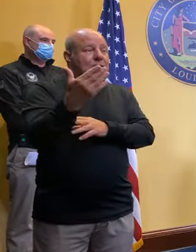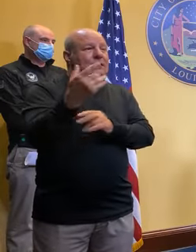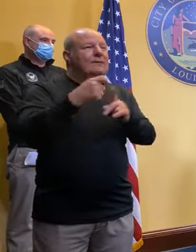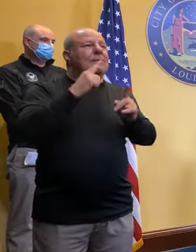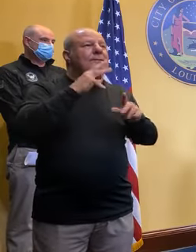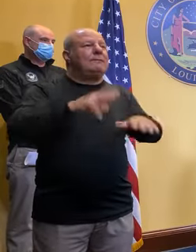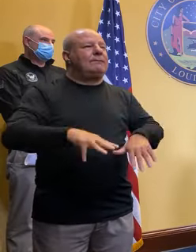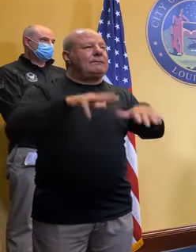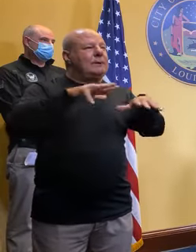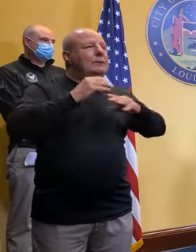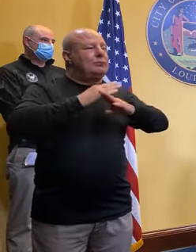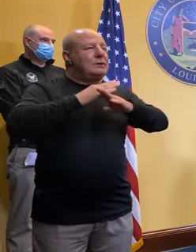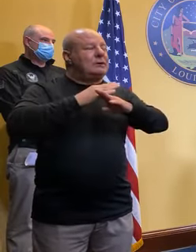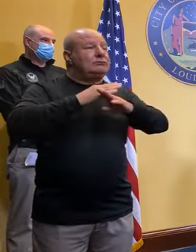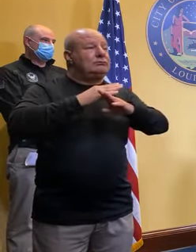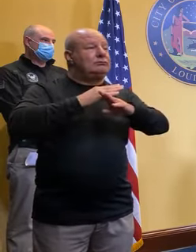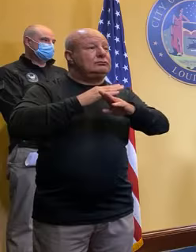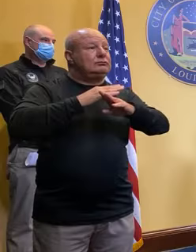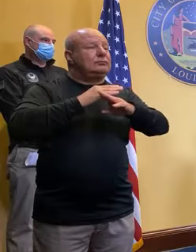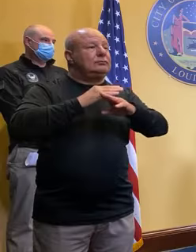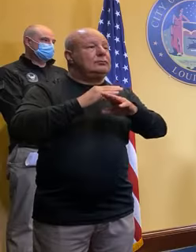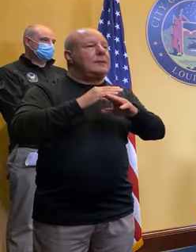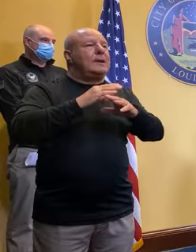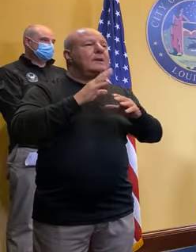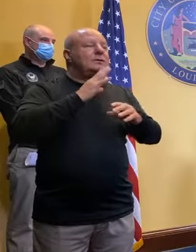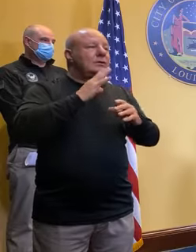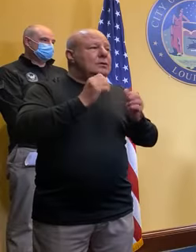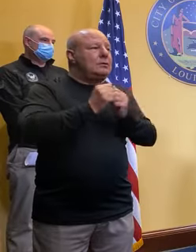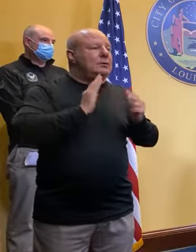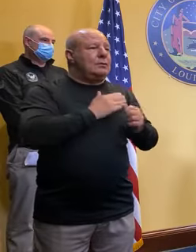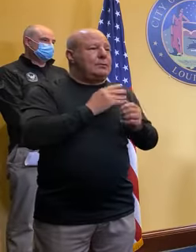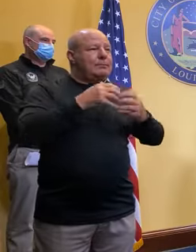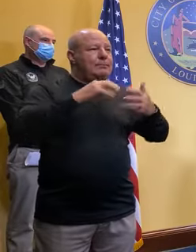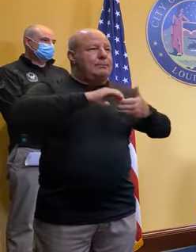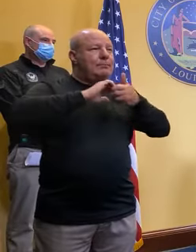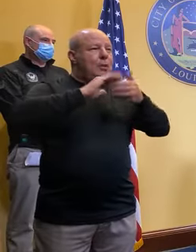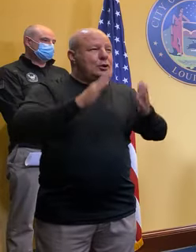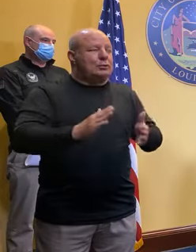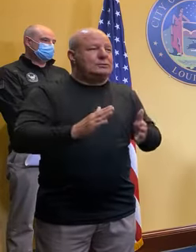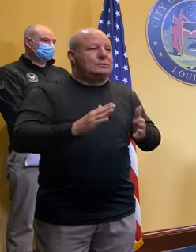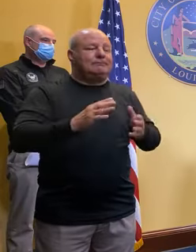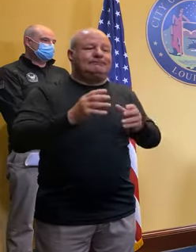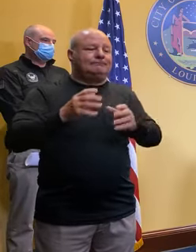Flood Protection Authority, and even talking with our partners, the dumping on the levee, we